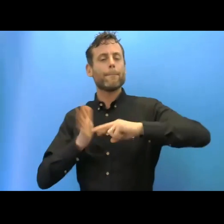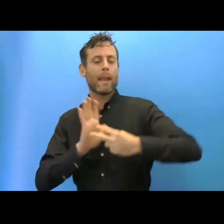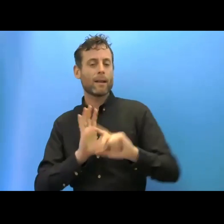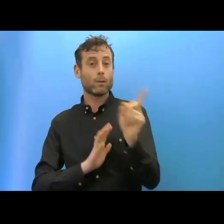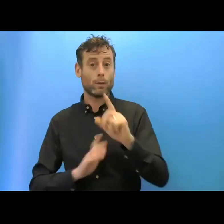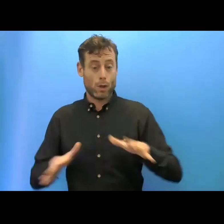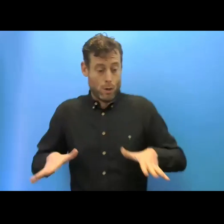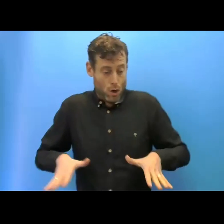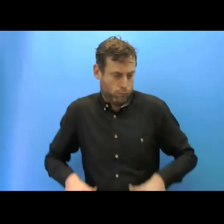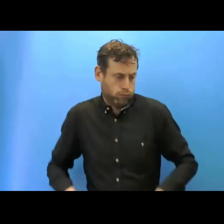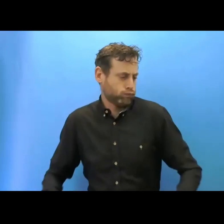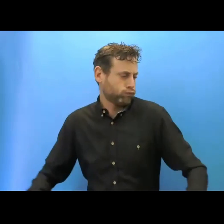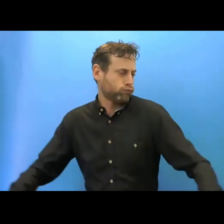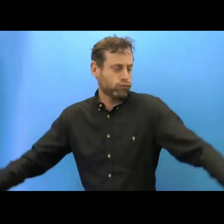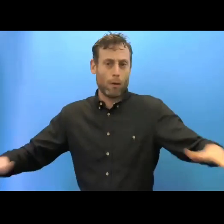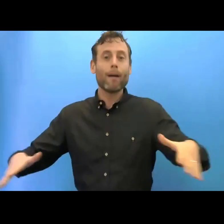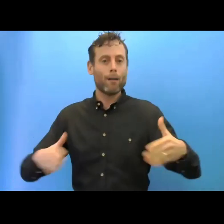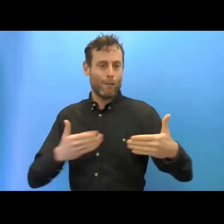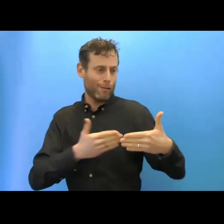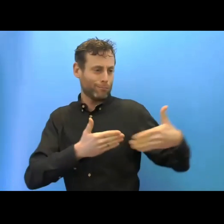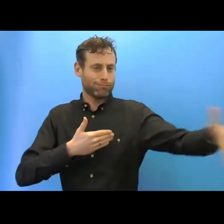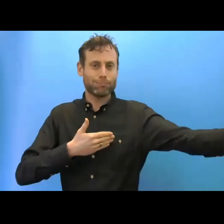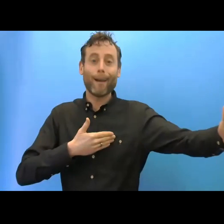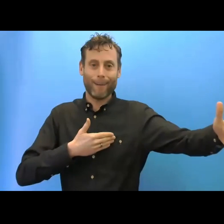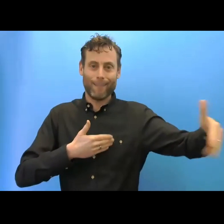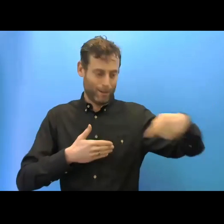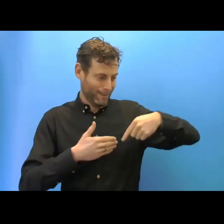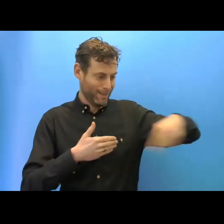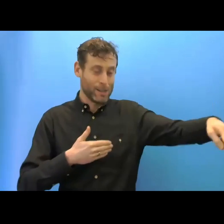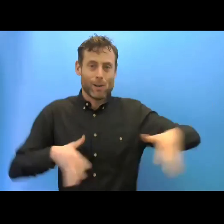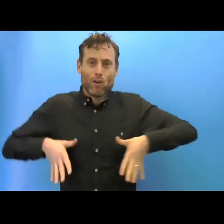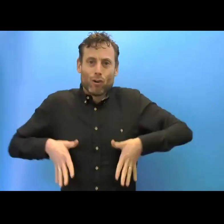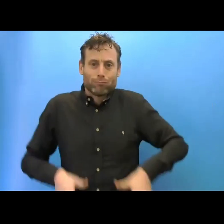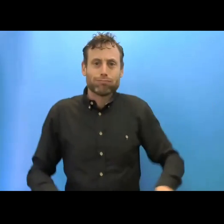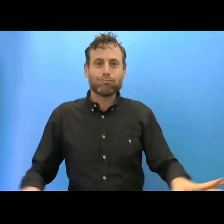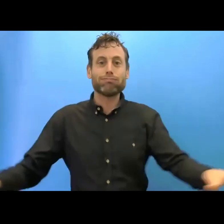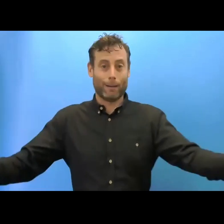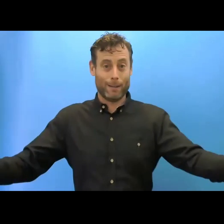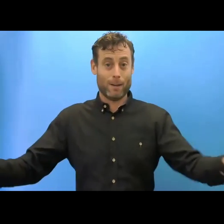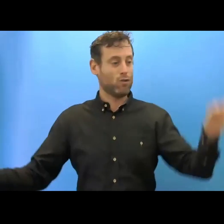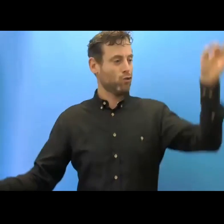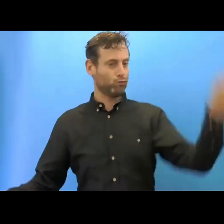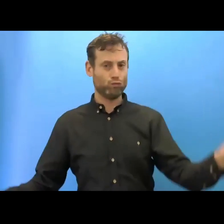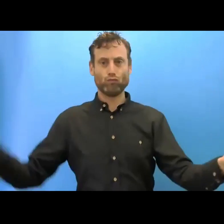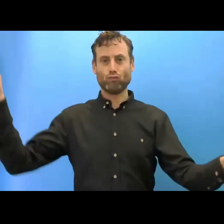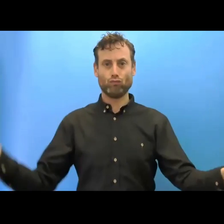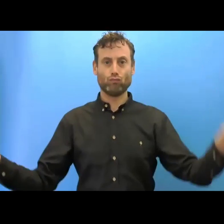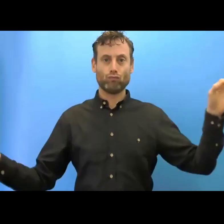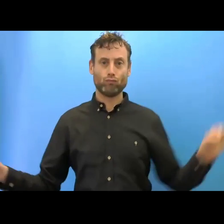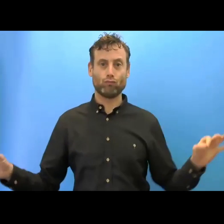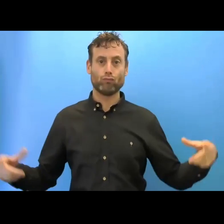bigger skirt, which will both help with the social distancing and I hope make it a bigger statement piece, a grander